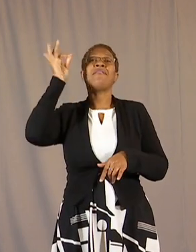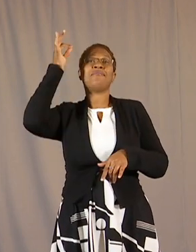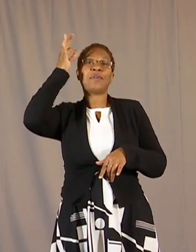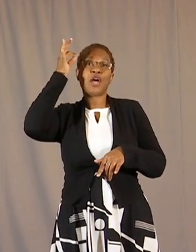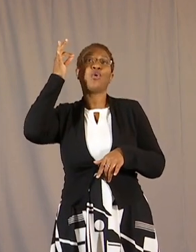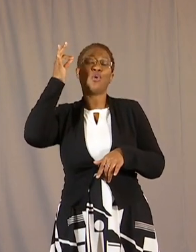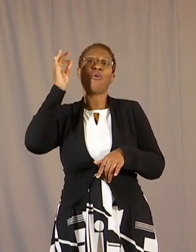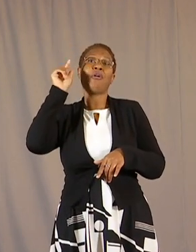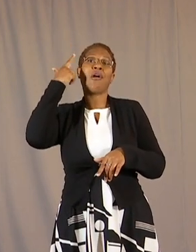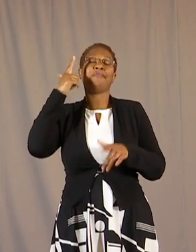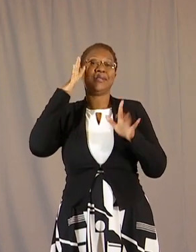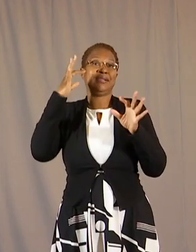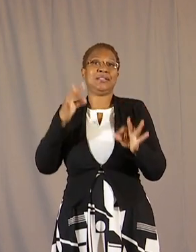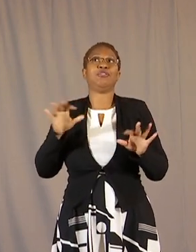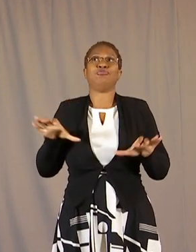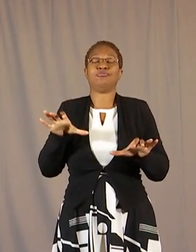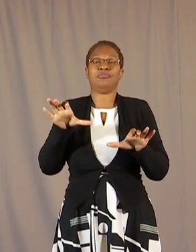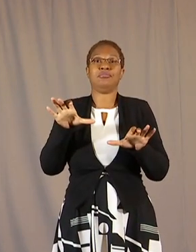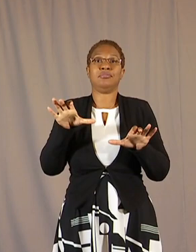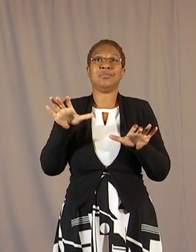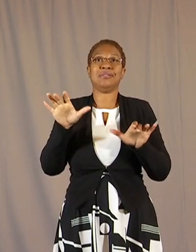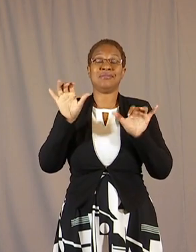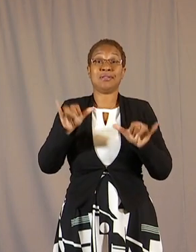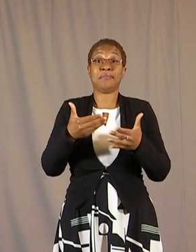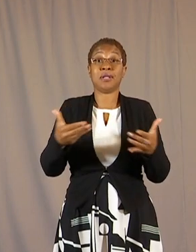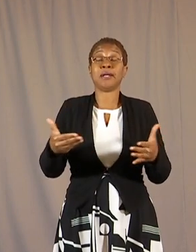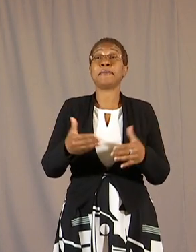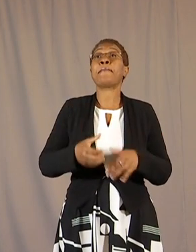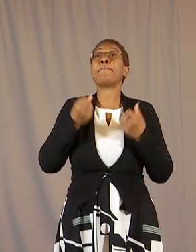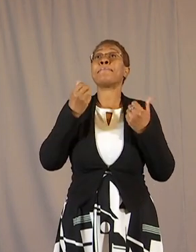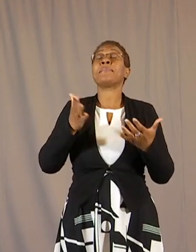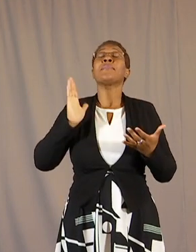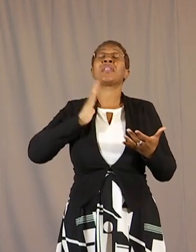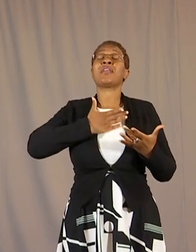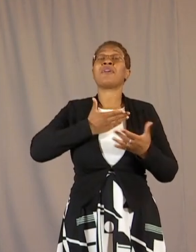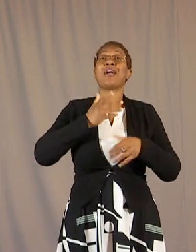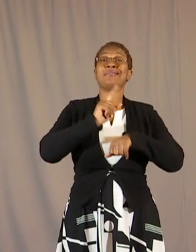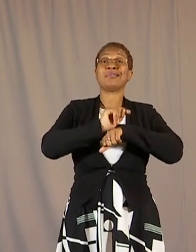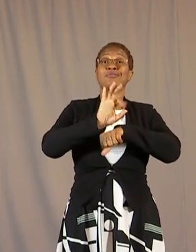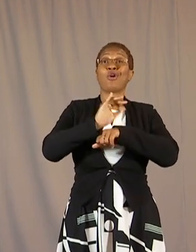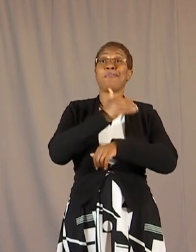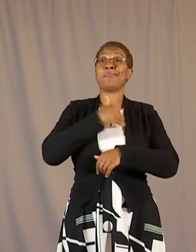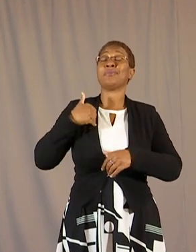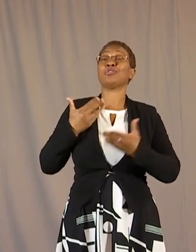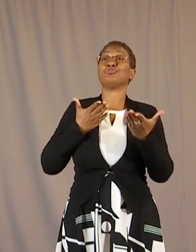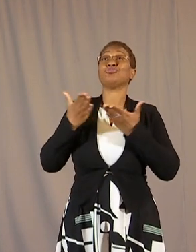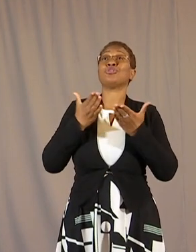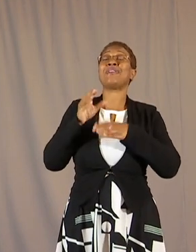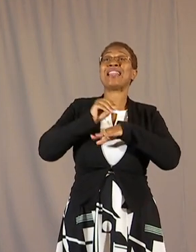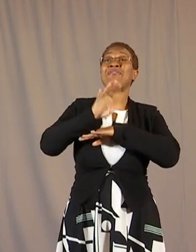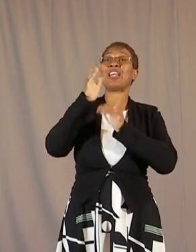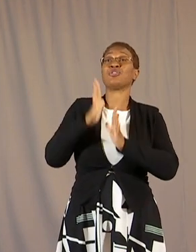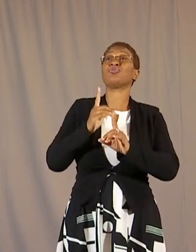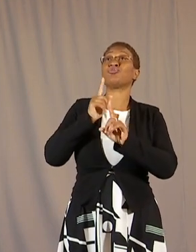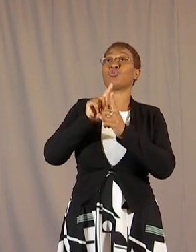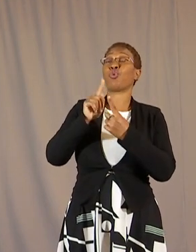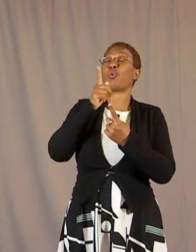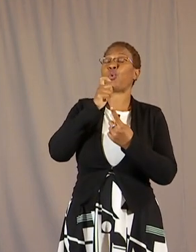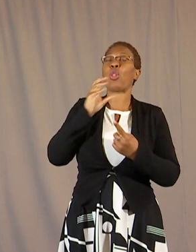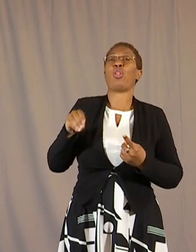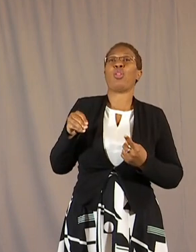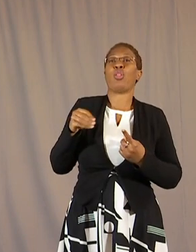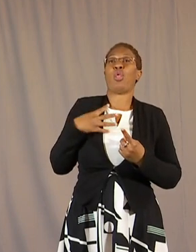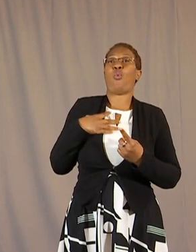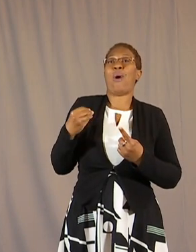members of our task force that were served as advisors to the White House as they established their